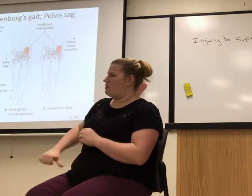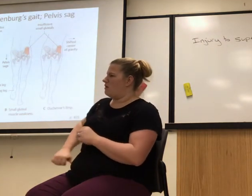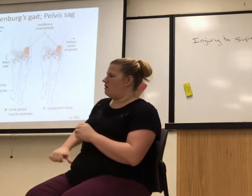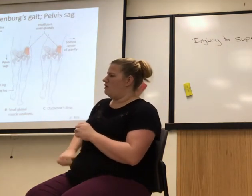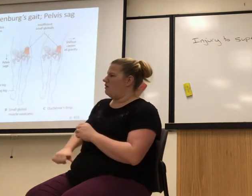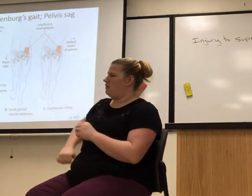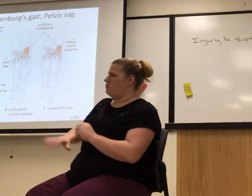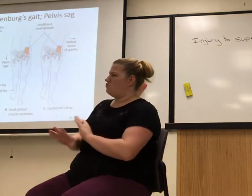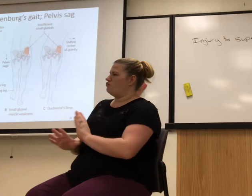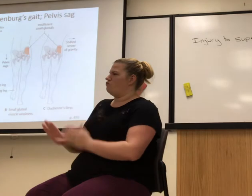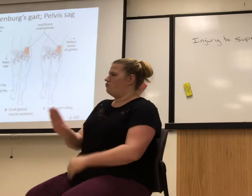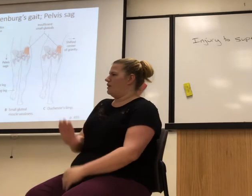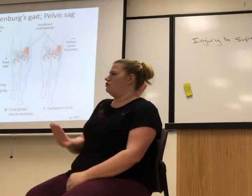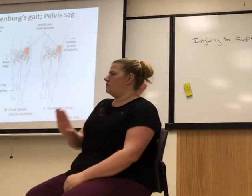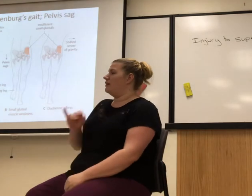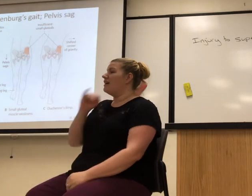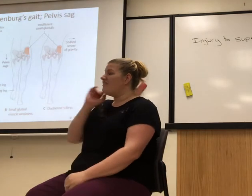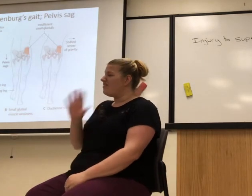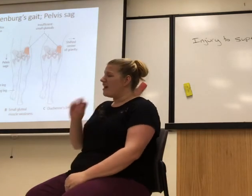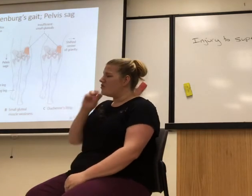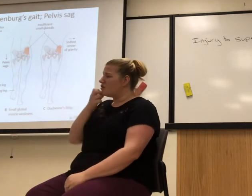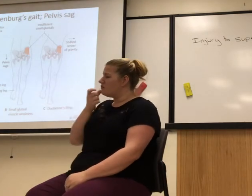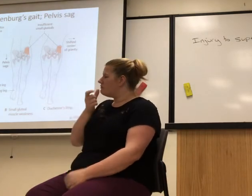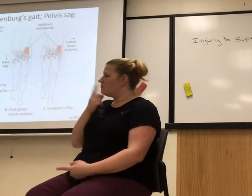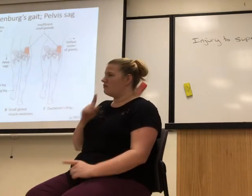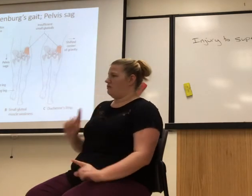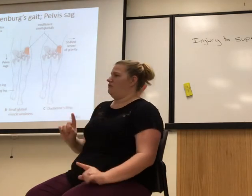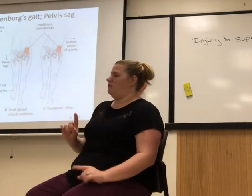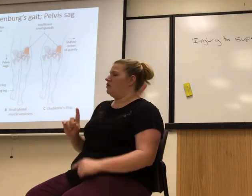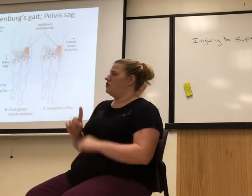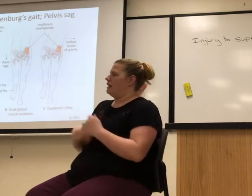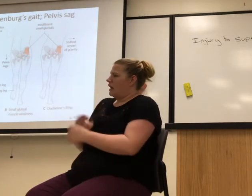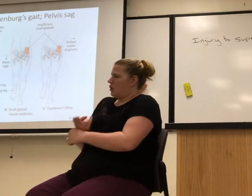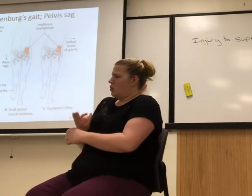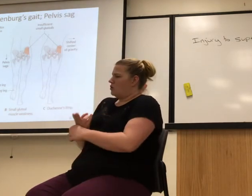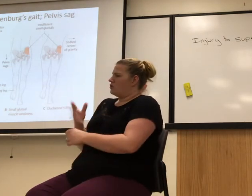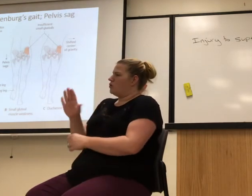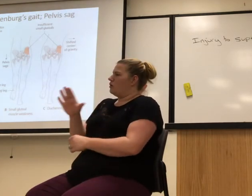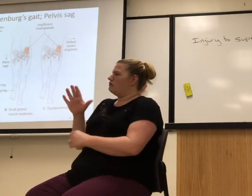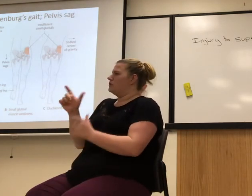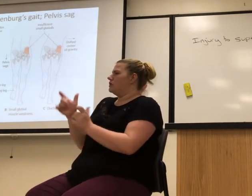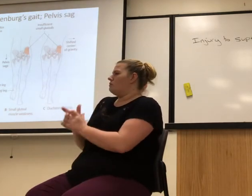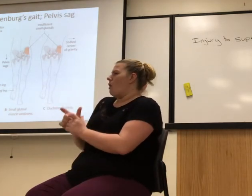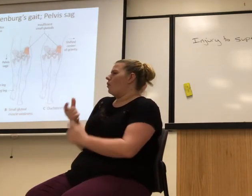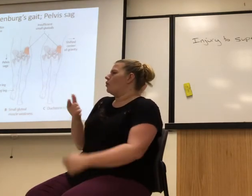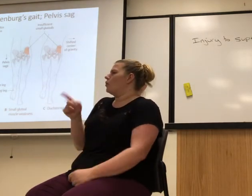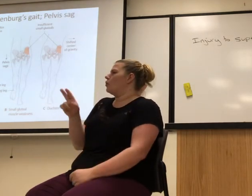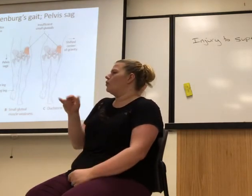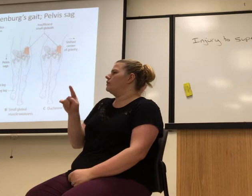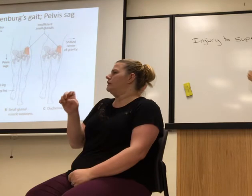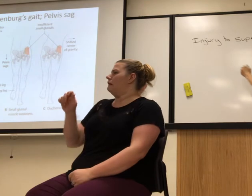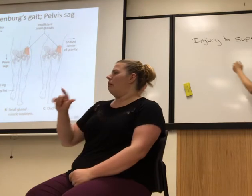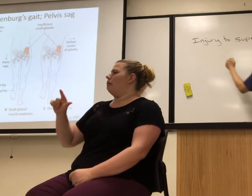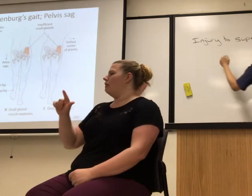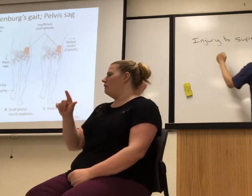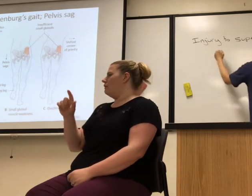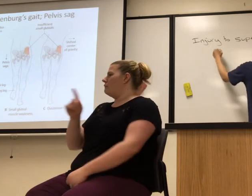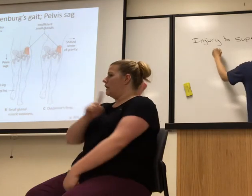nerve doesn't work and you're unable to use the small, what's called the small gluteal muscles,